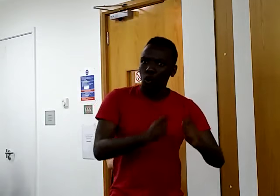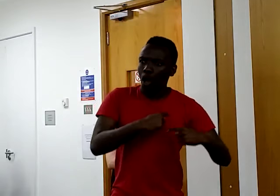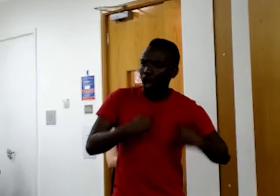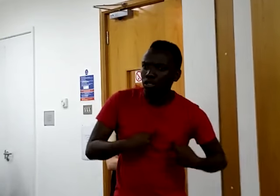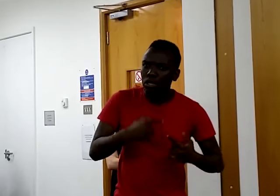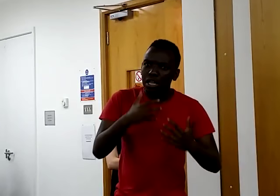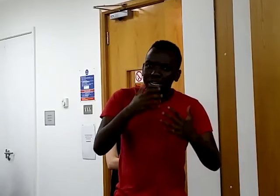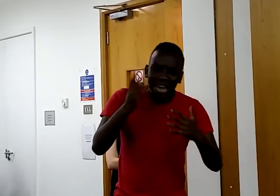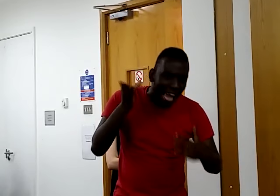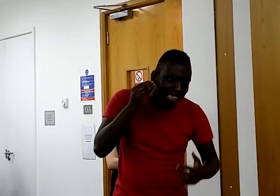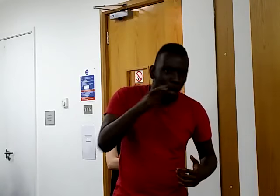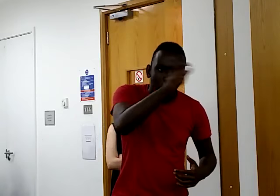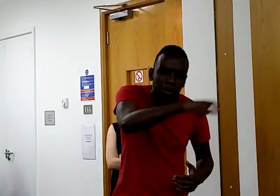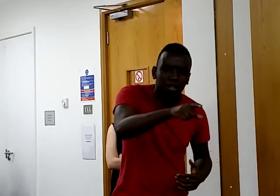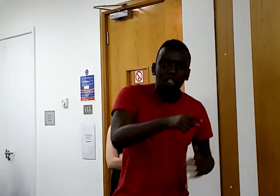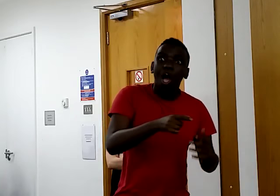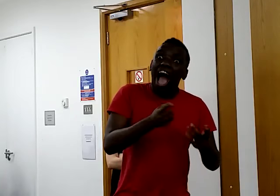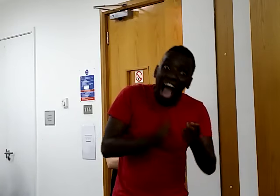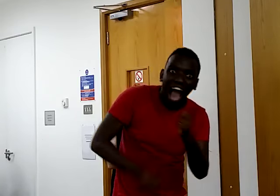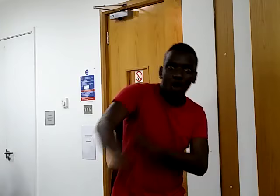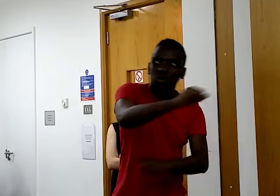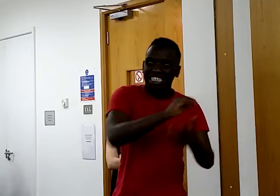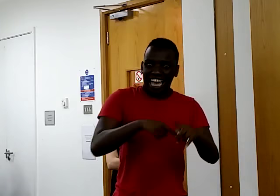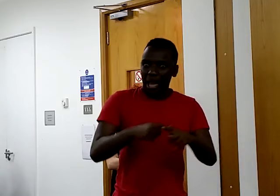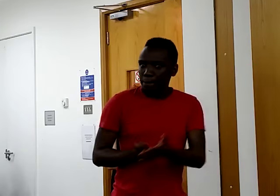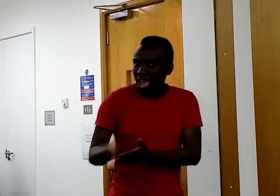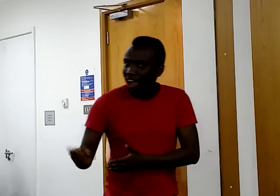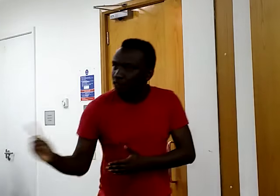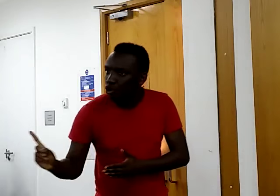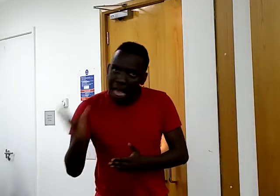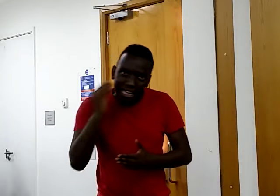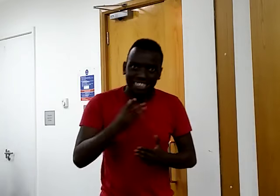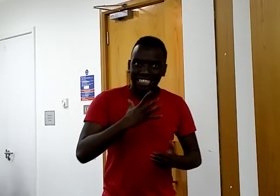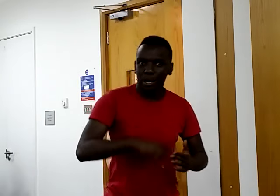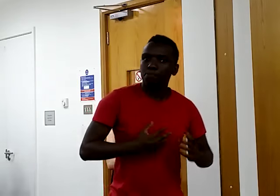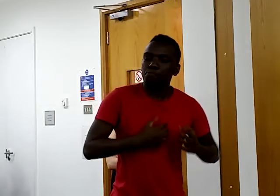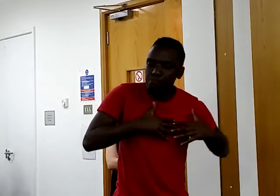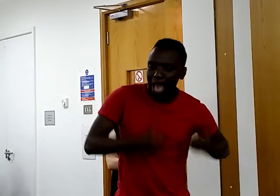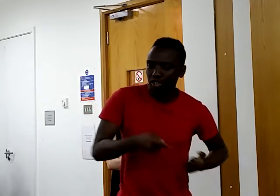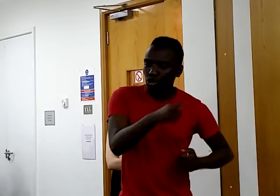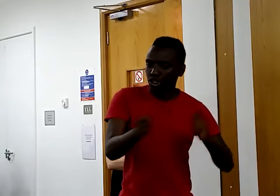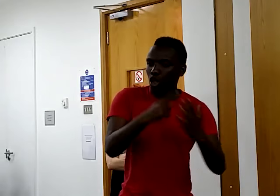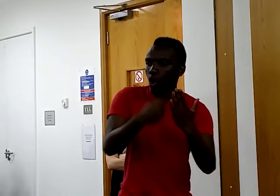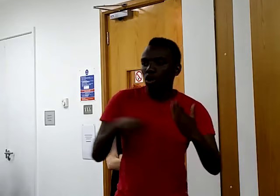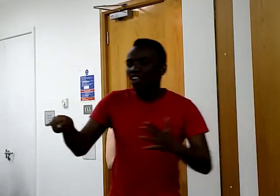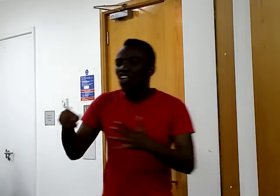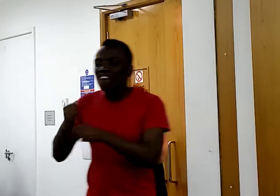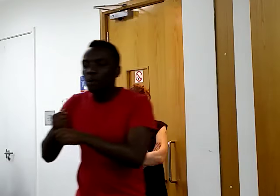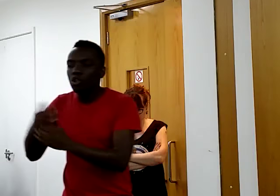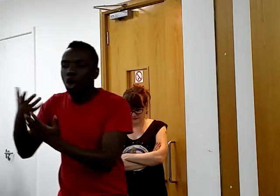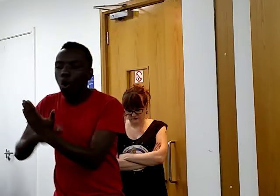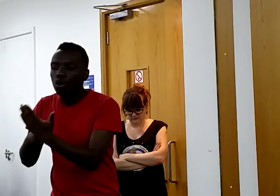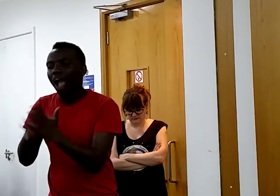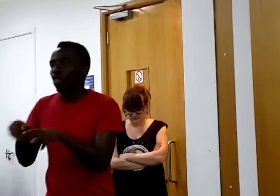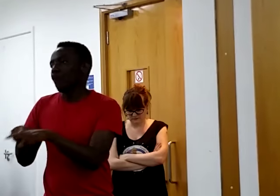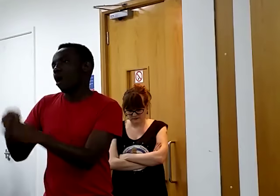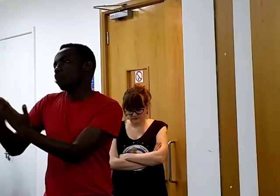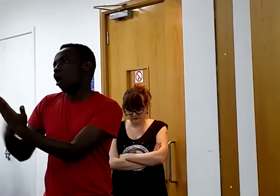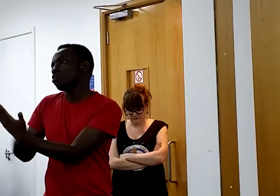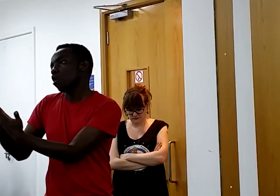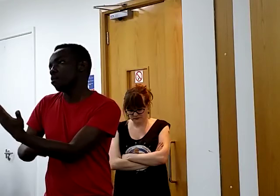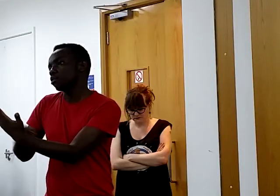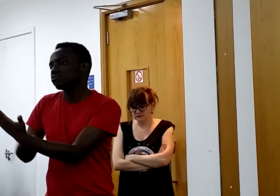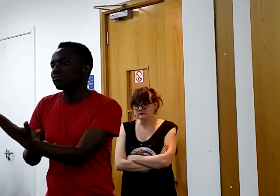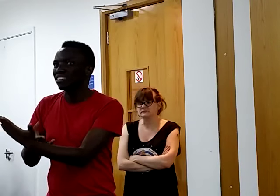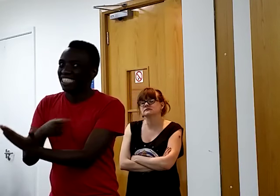legal level. But Jeremy Corbyn, he listens to people, he's kind-hearted, he knows what's going on, he's passionate about